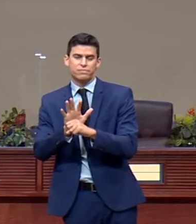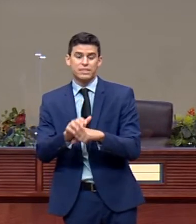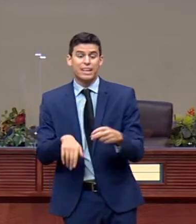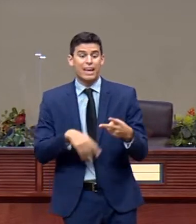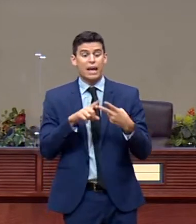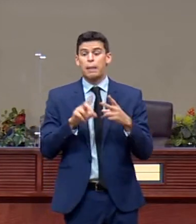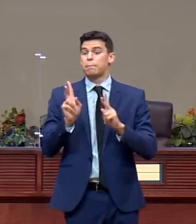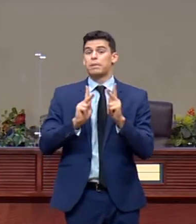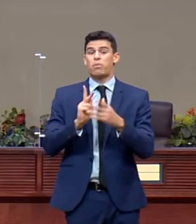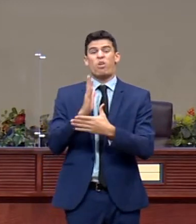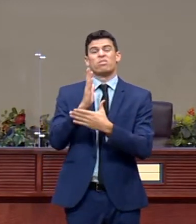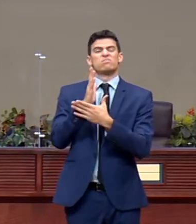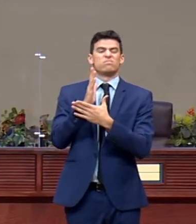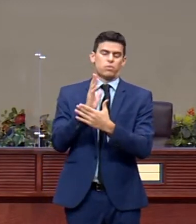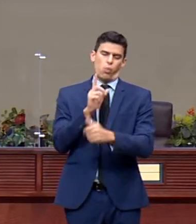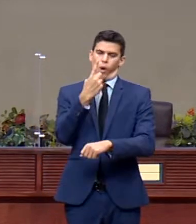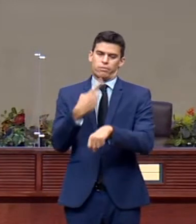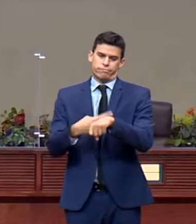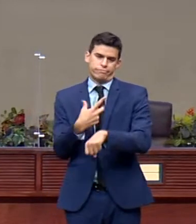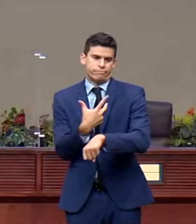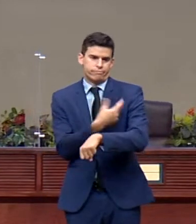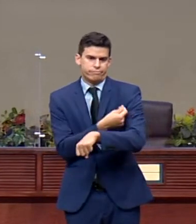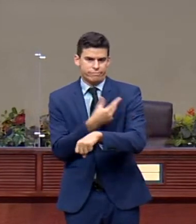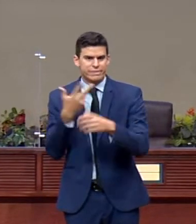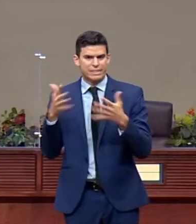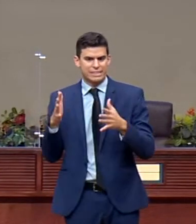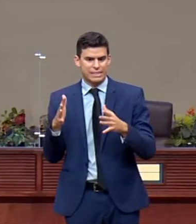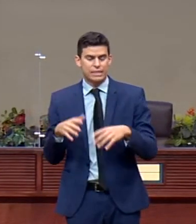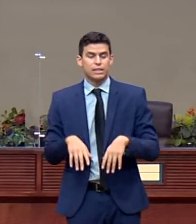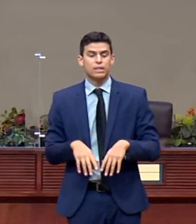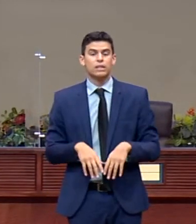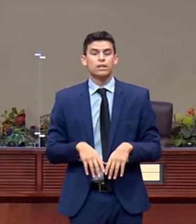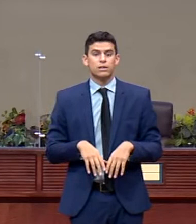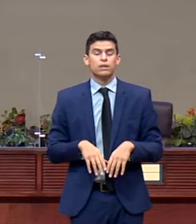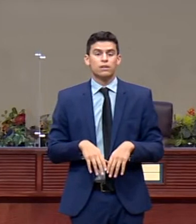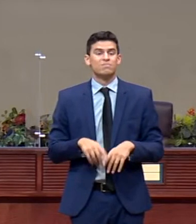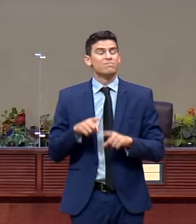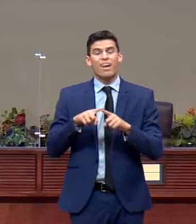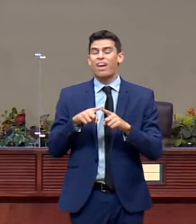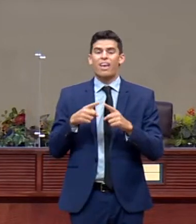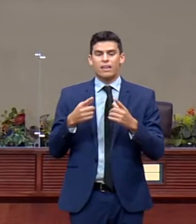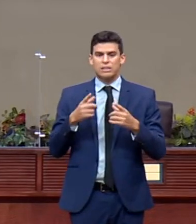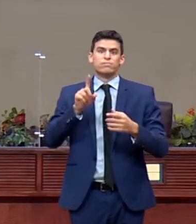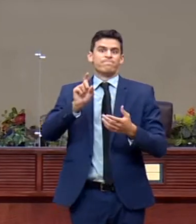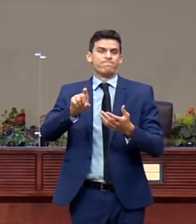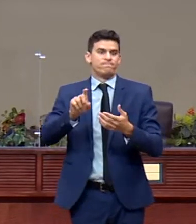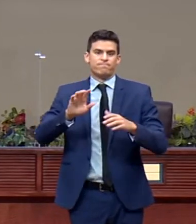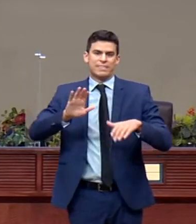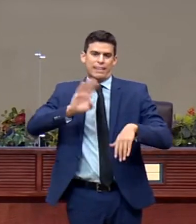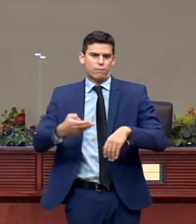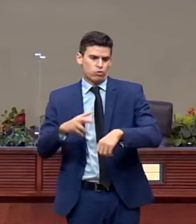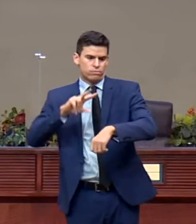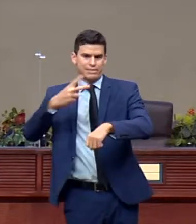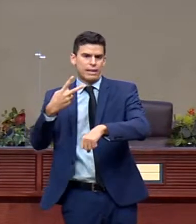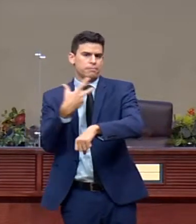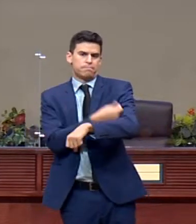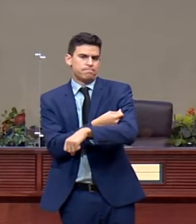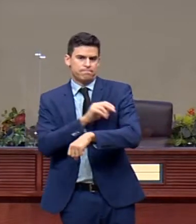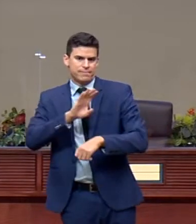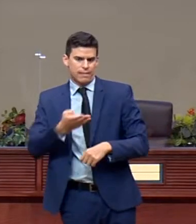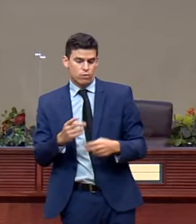partially vaccinated, 1 was past due their second dose, and 1 was